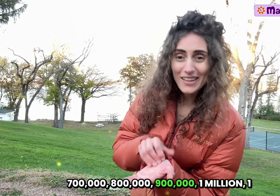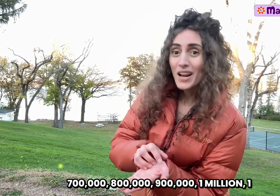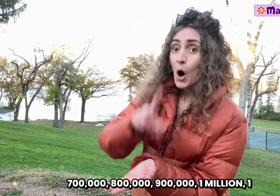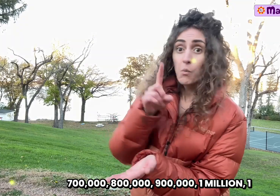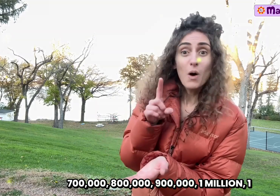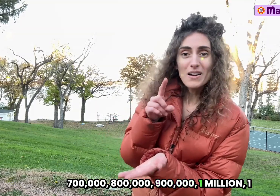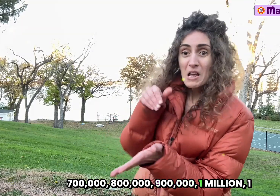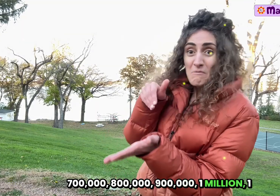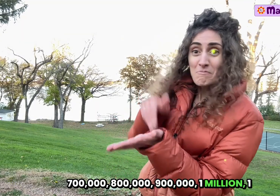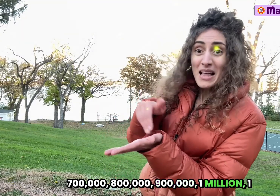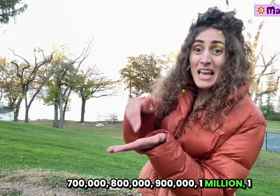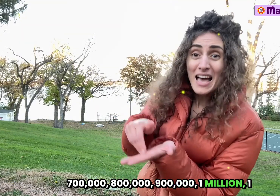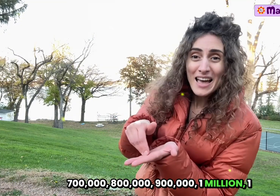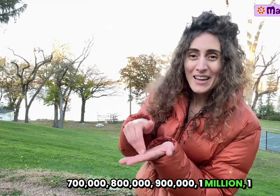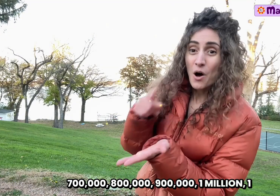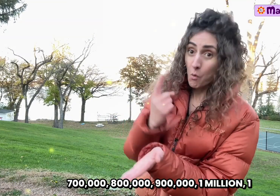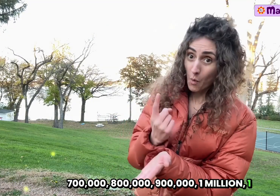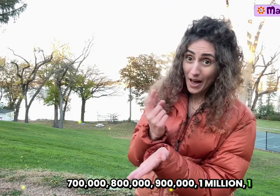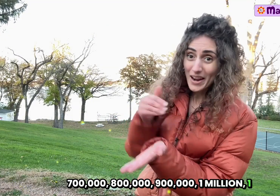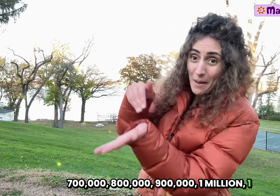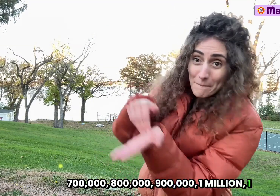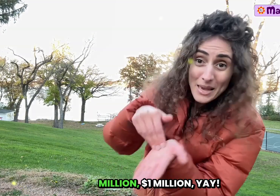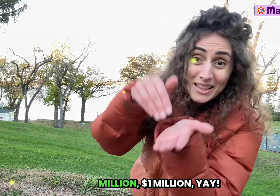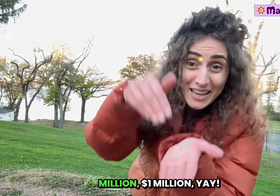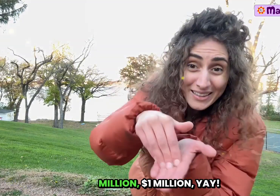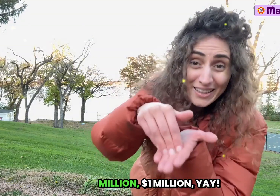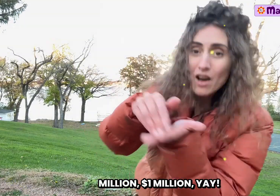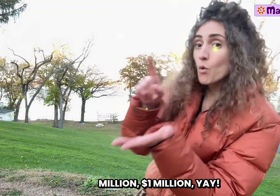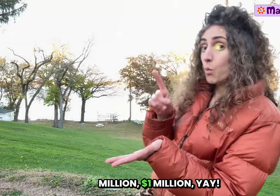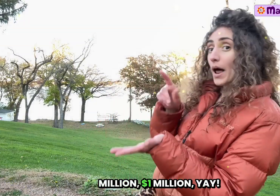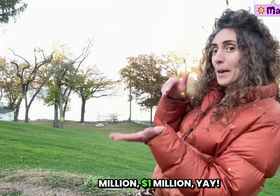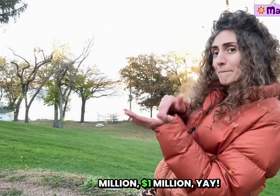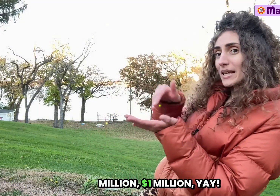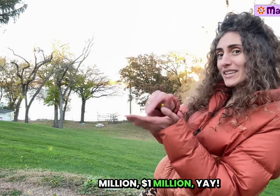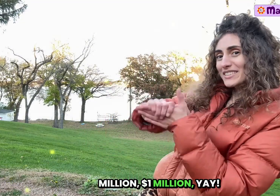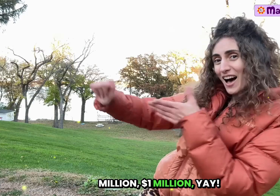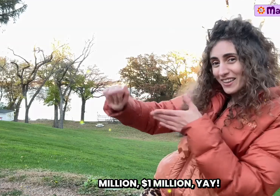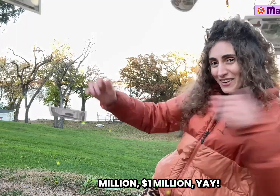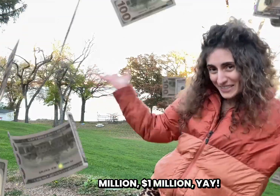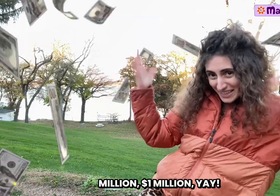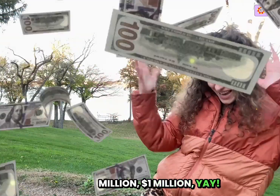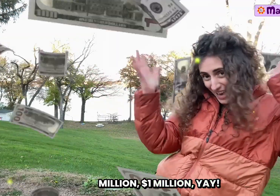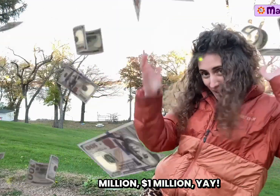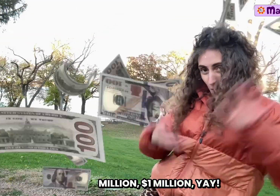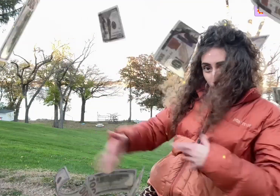1 million! 1 million! 1 million! million dollars! Yay! Woo!